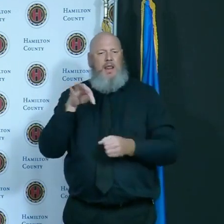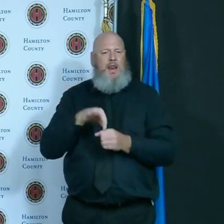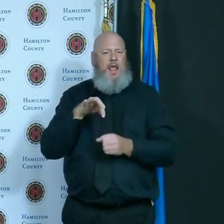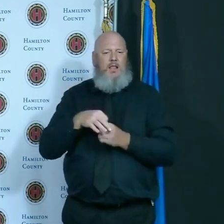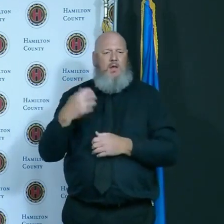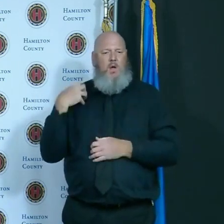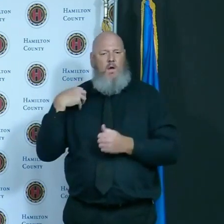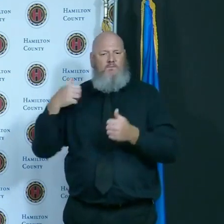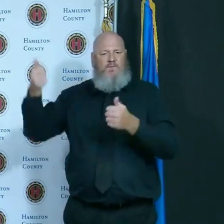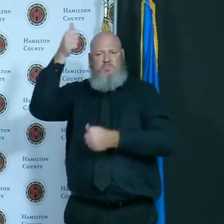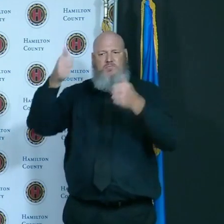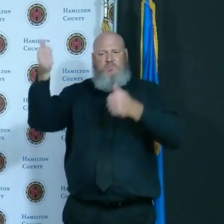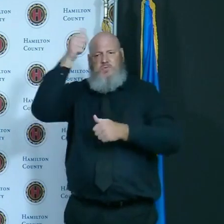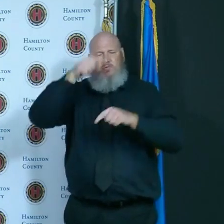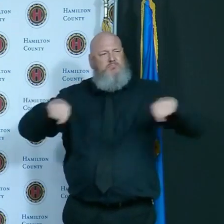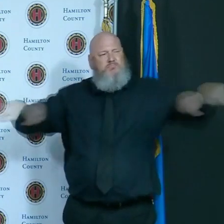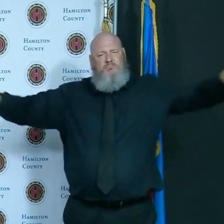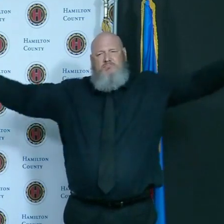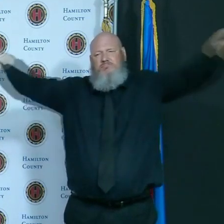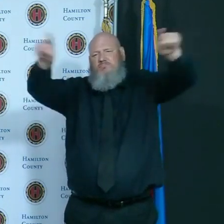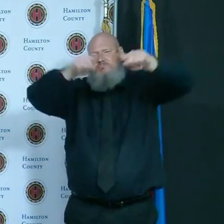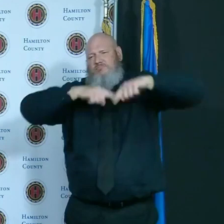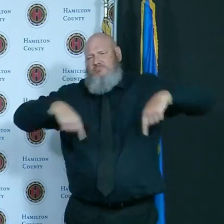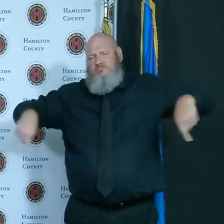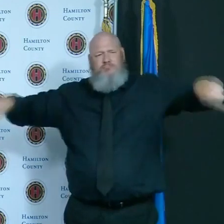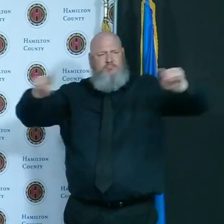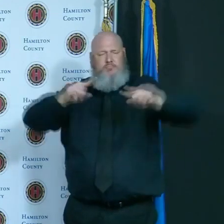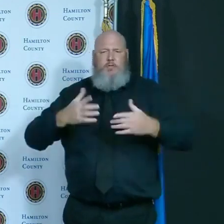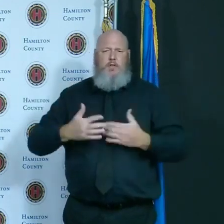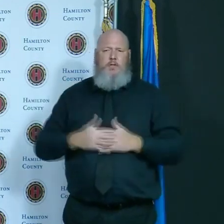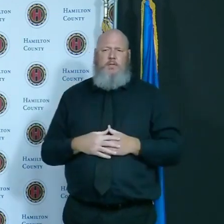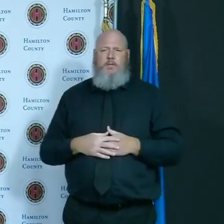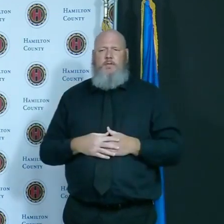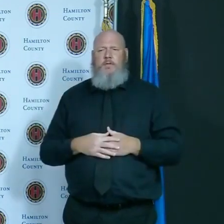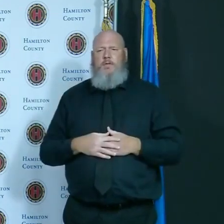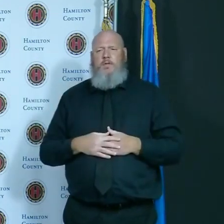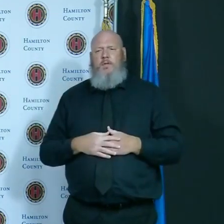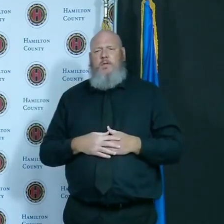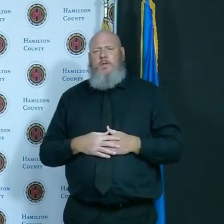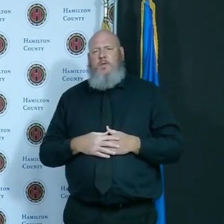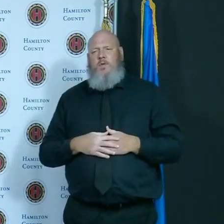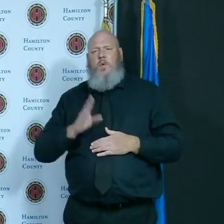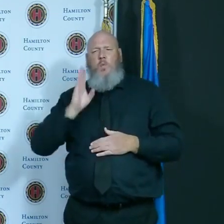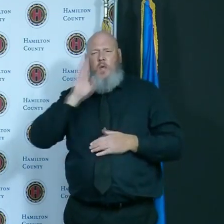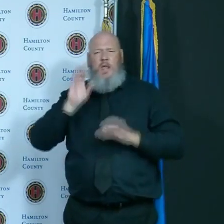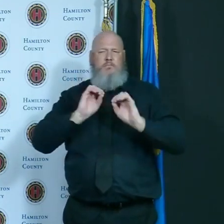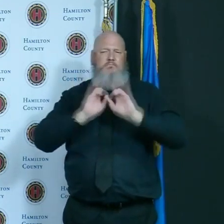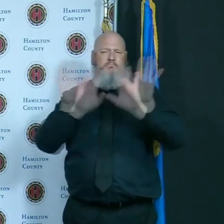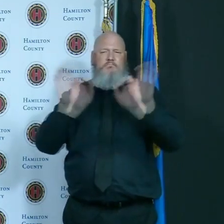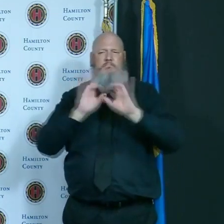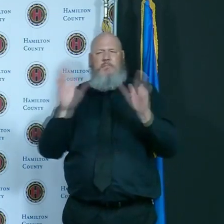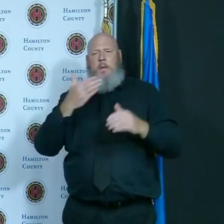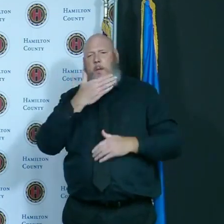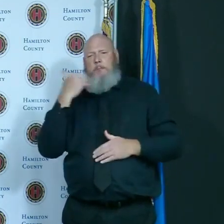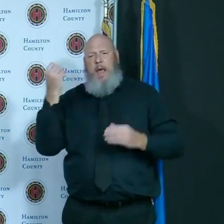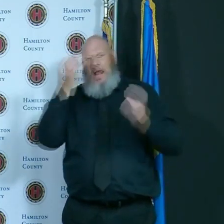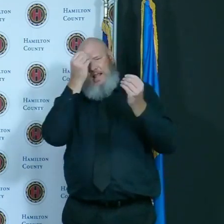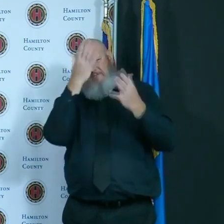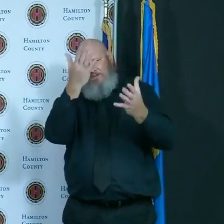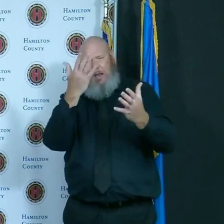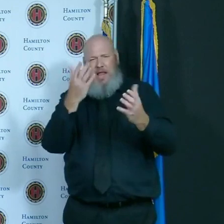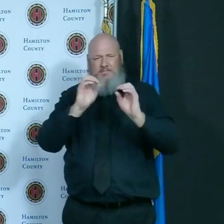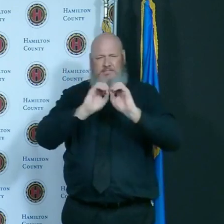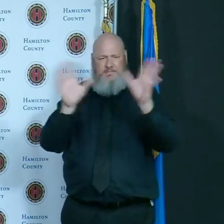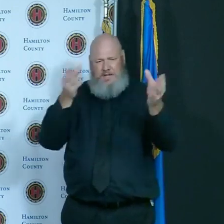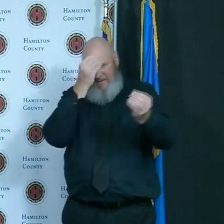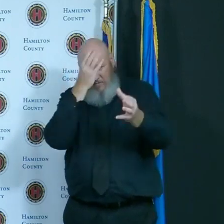So I understand your question. We'll have better numbers for what those impacts look like probably early next week.